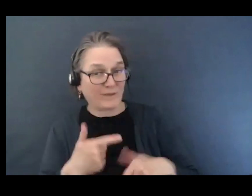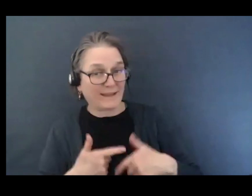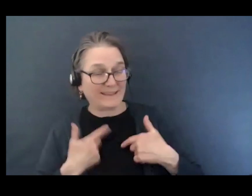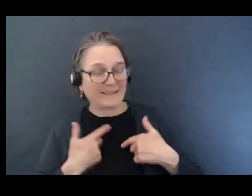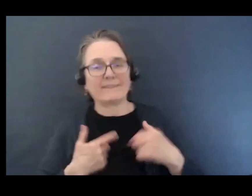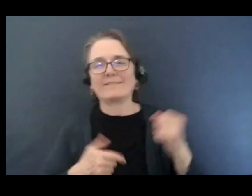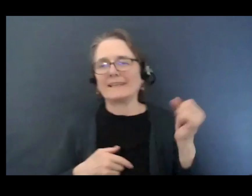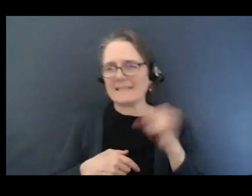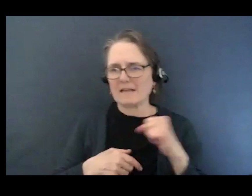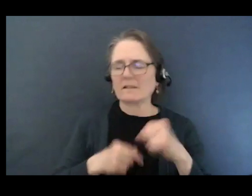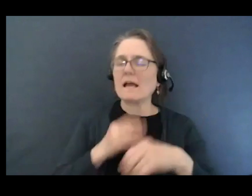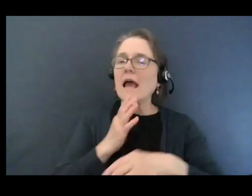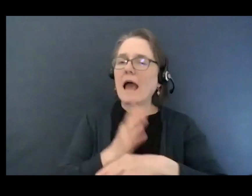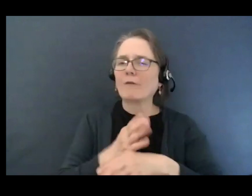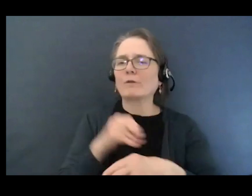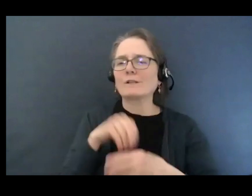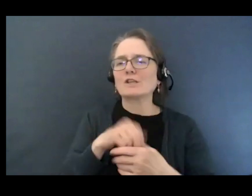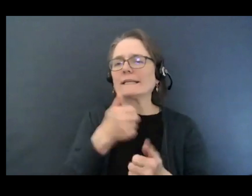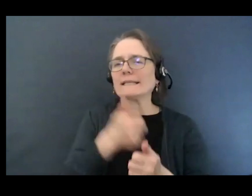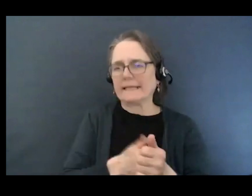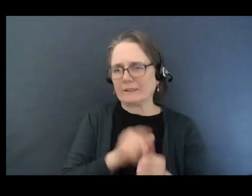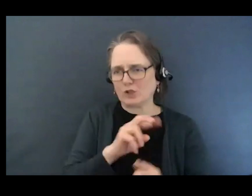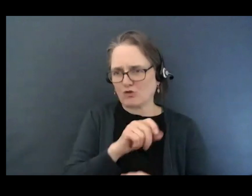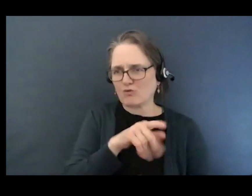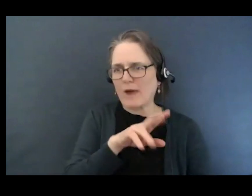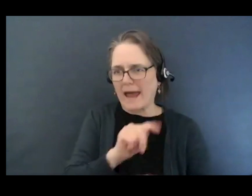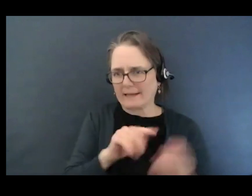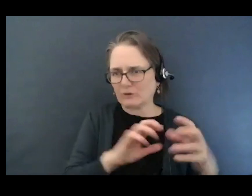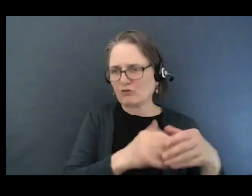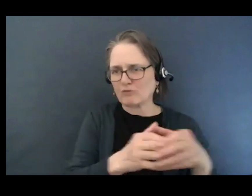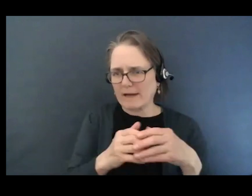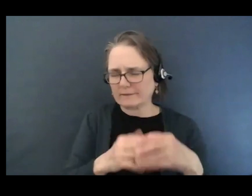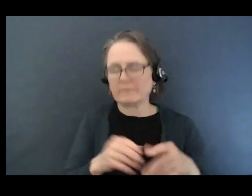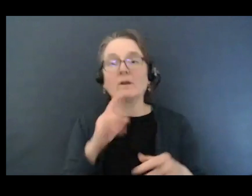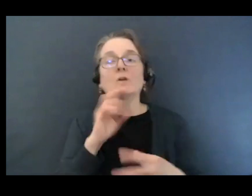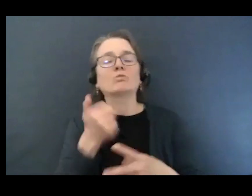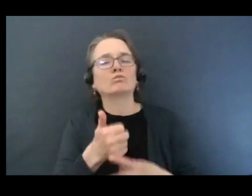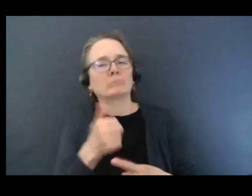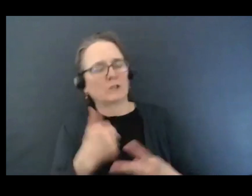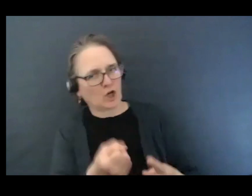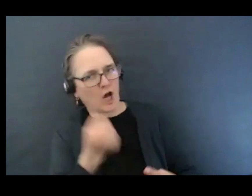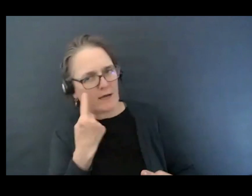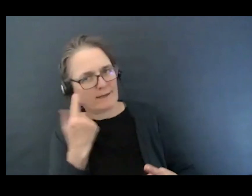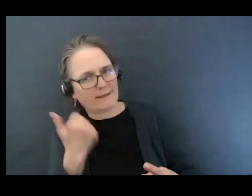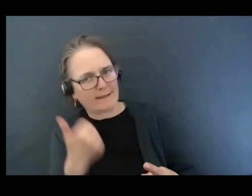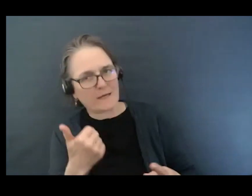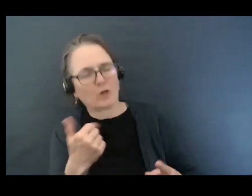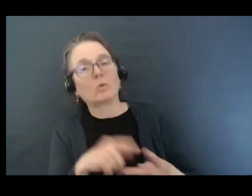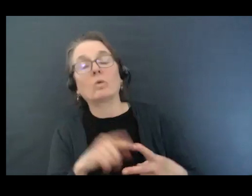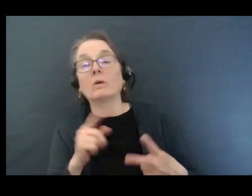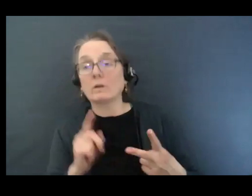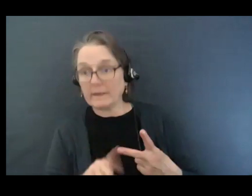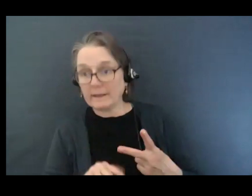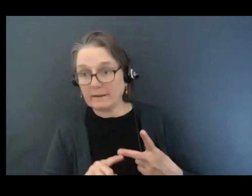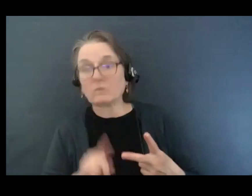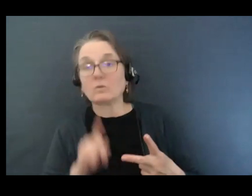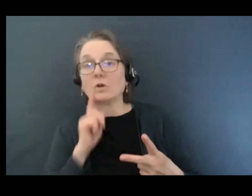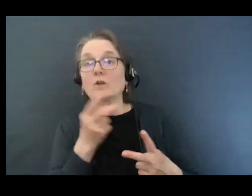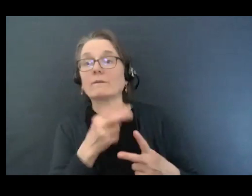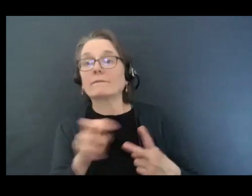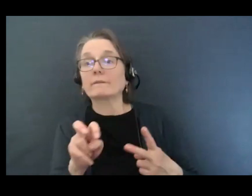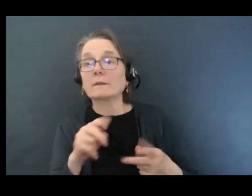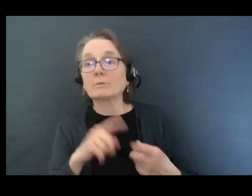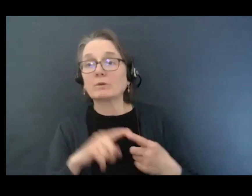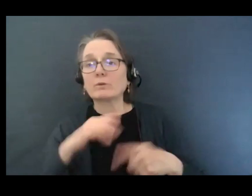And then the and other it's the question. average within each tract, right? Got it. And then the other question, when you flip to